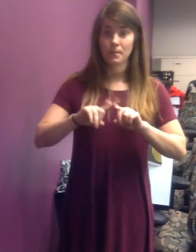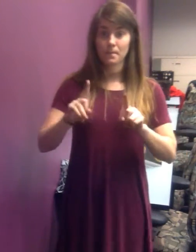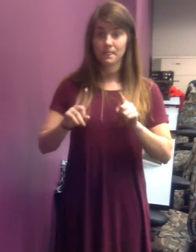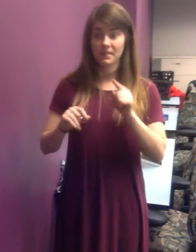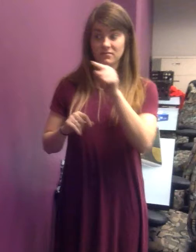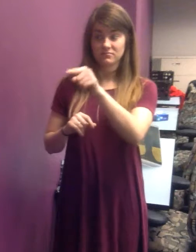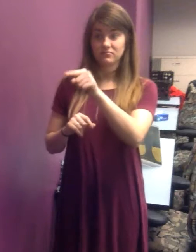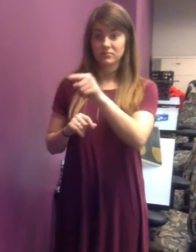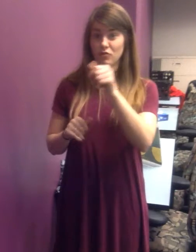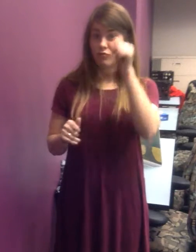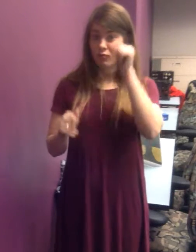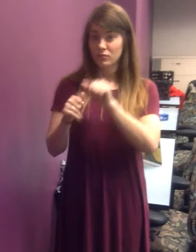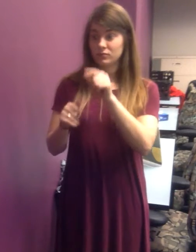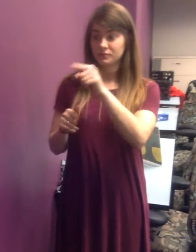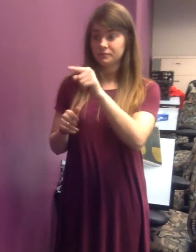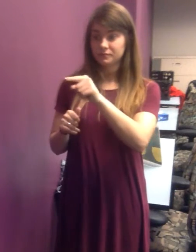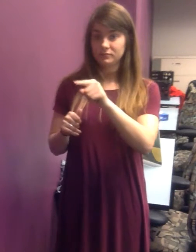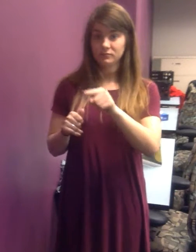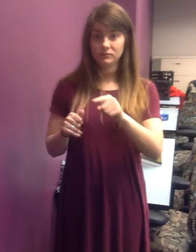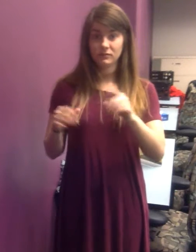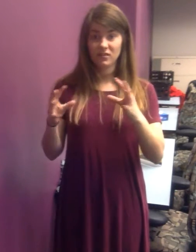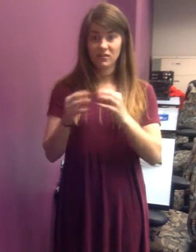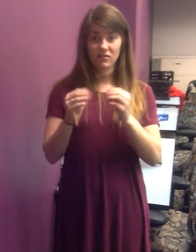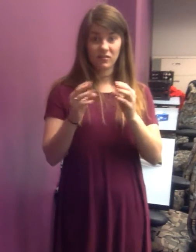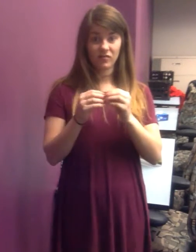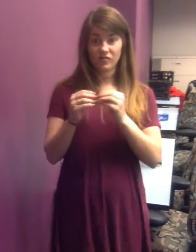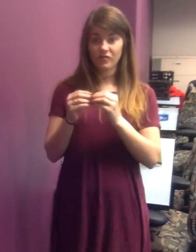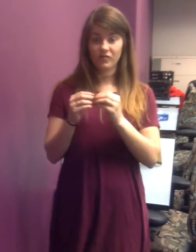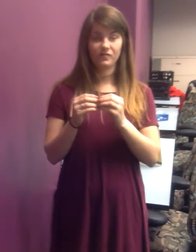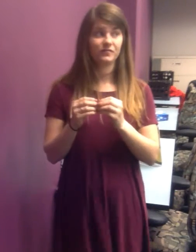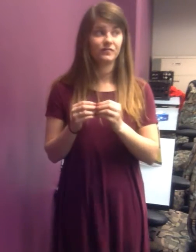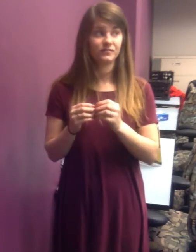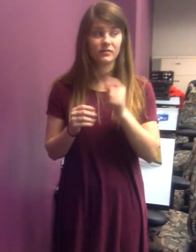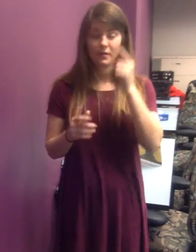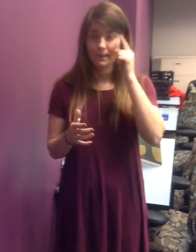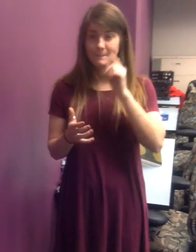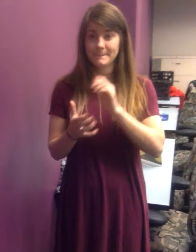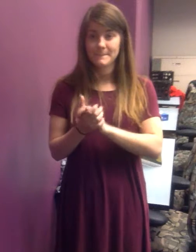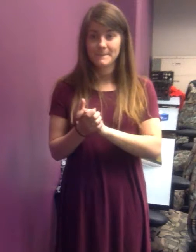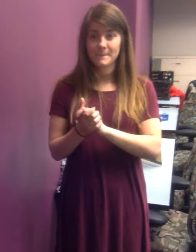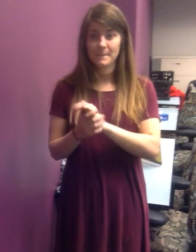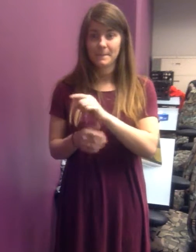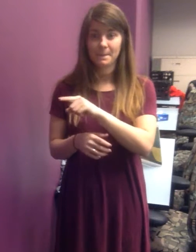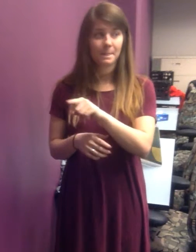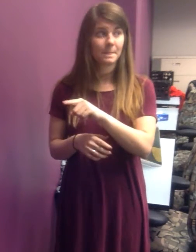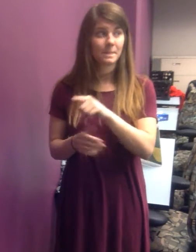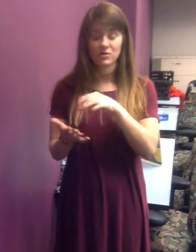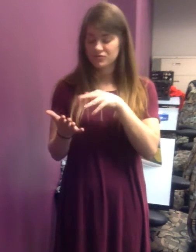scientific studies, opinion pieces, books and advertising, charts and presentations has been building for years. It's